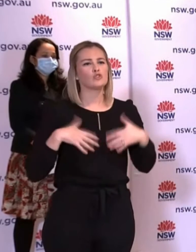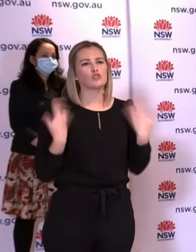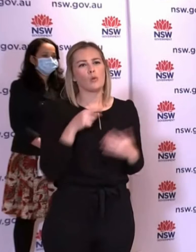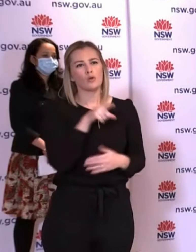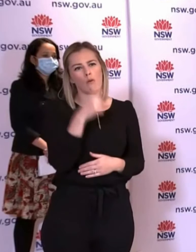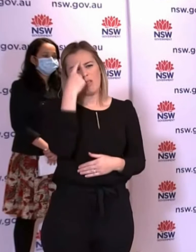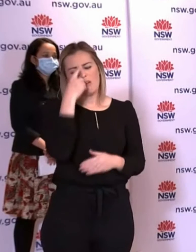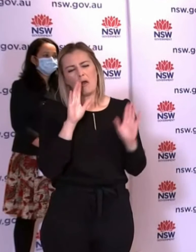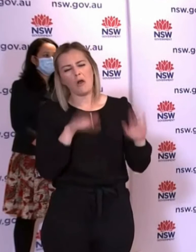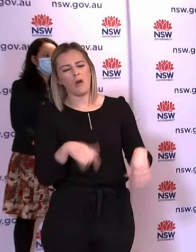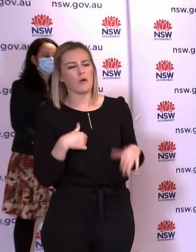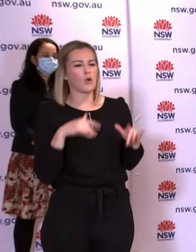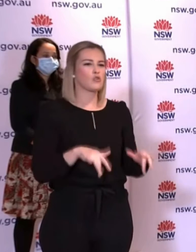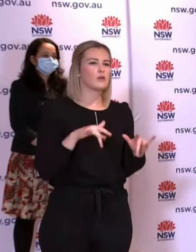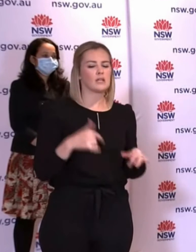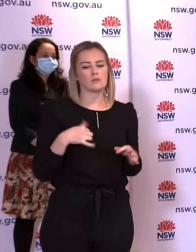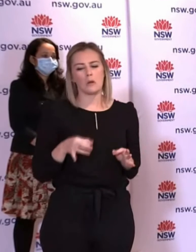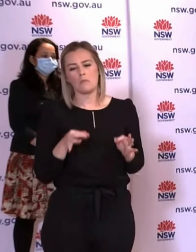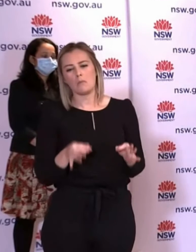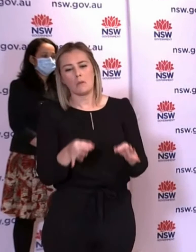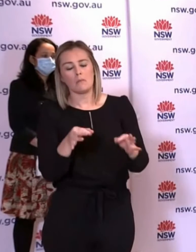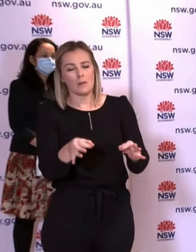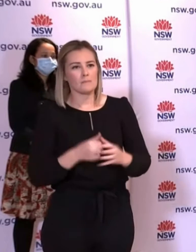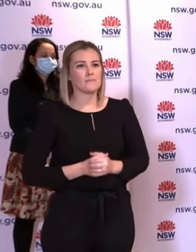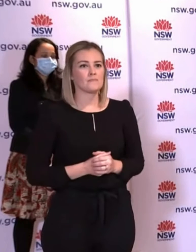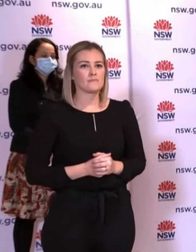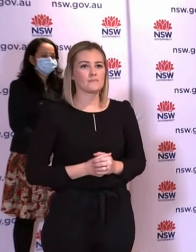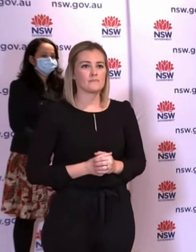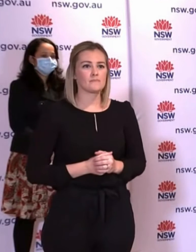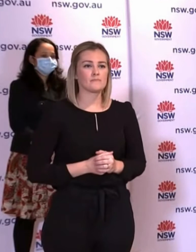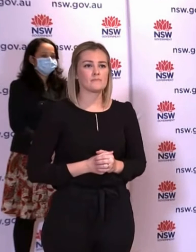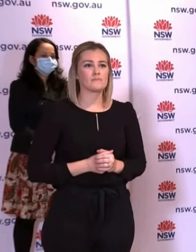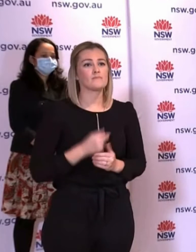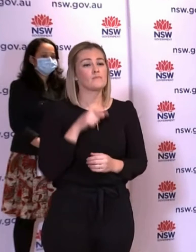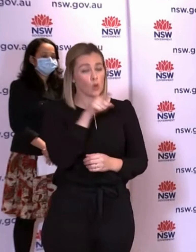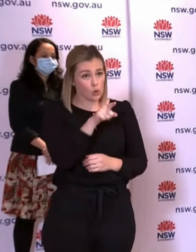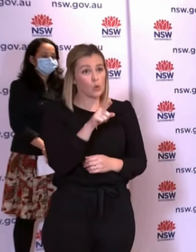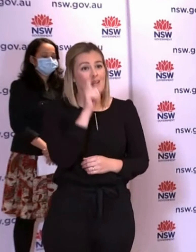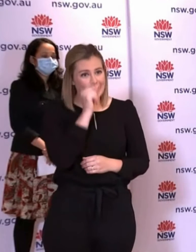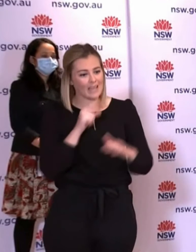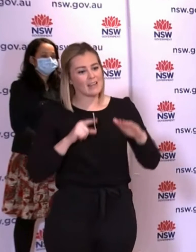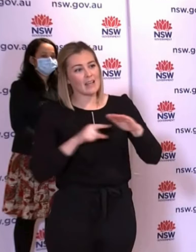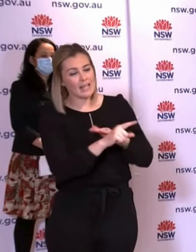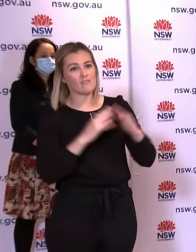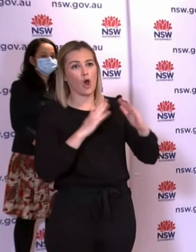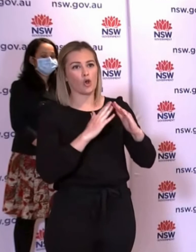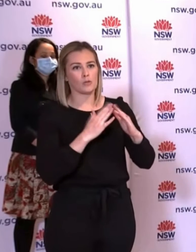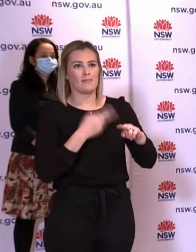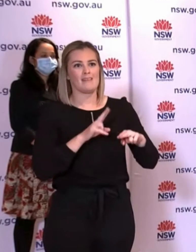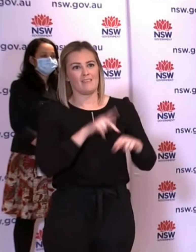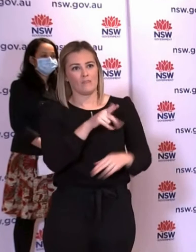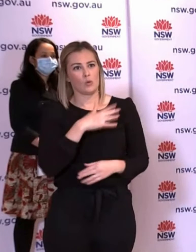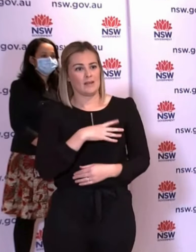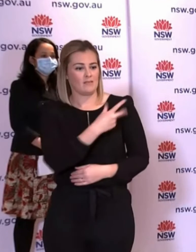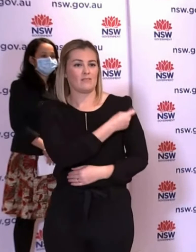Minister said, it is reasonable to leave your home to get vaccinated. You do not need to be concerned about that. And those